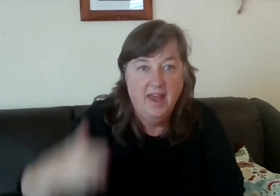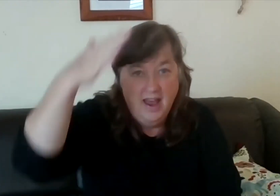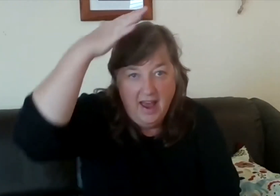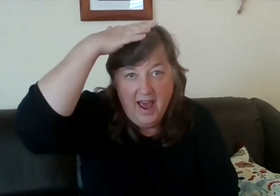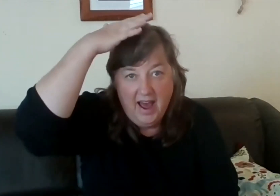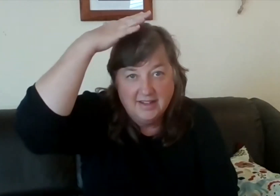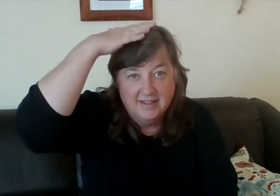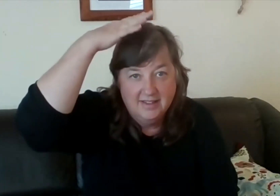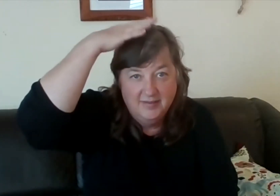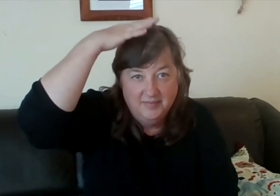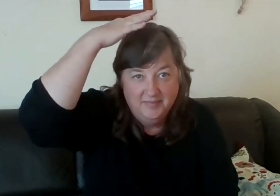Hat.